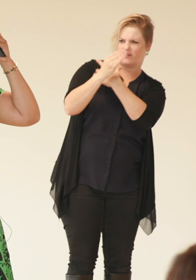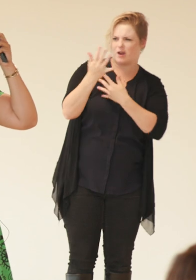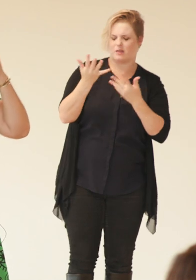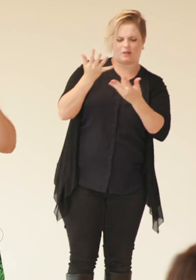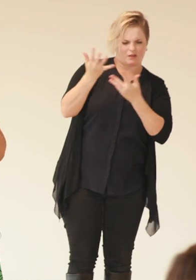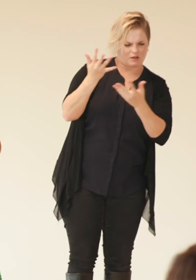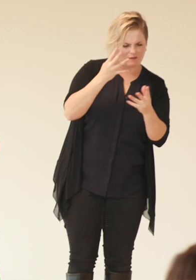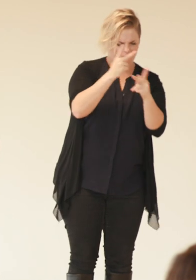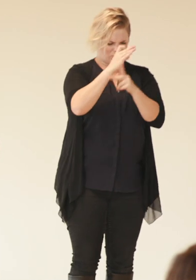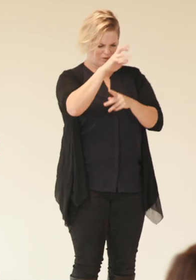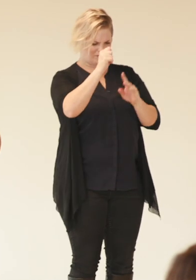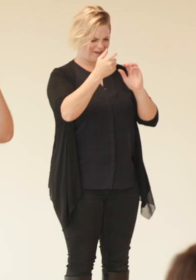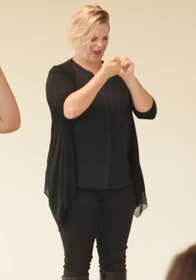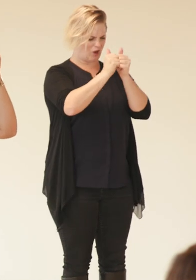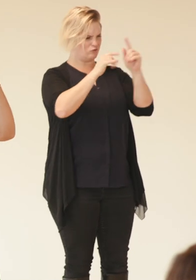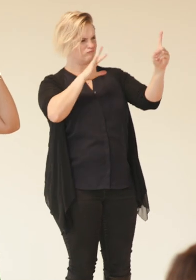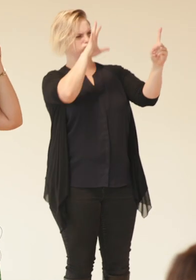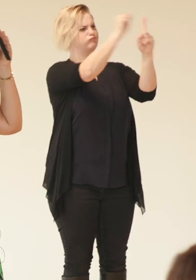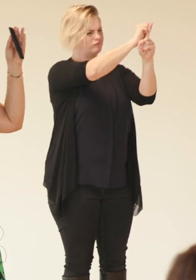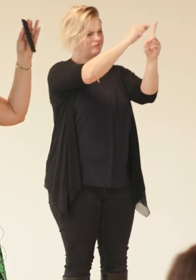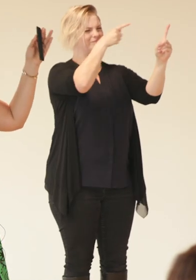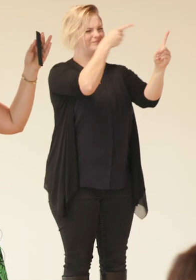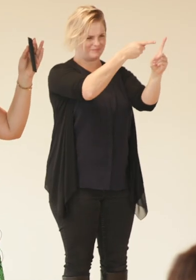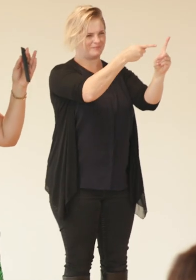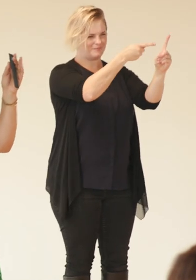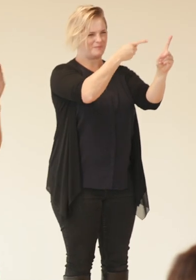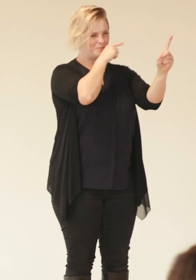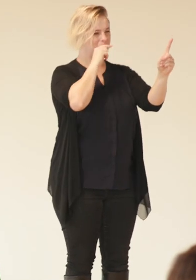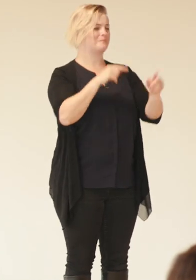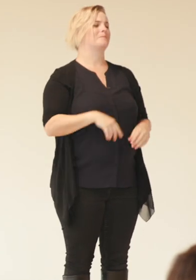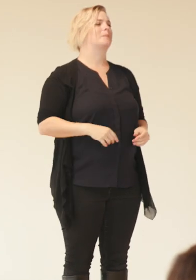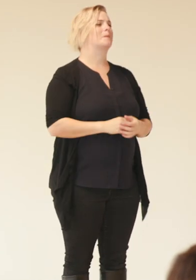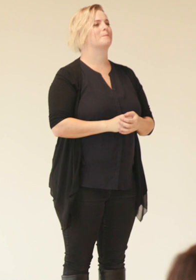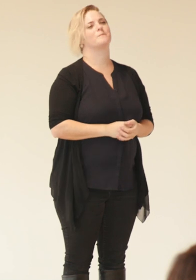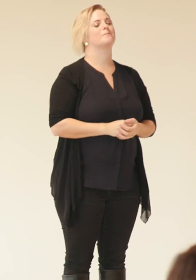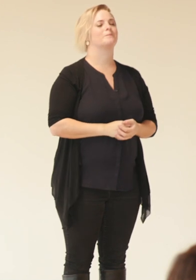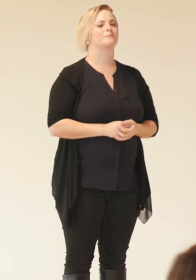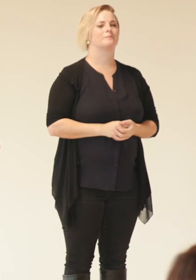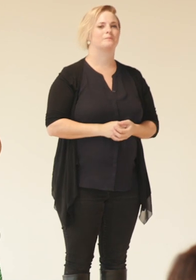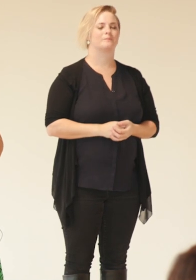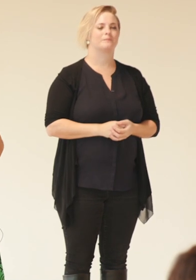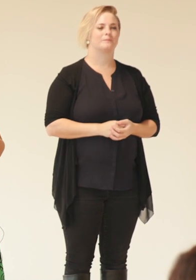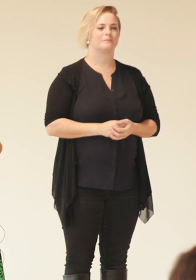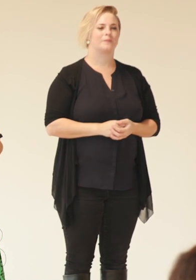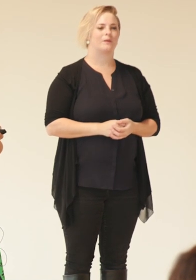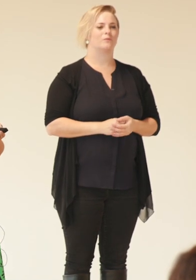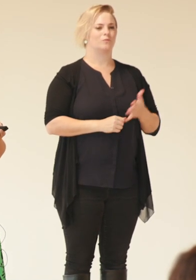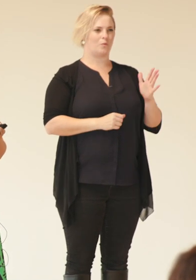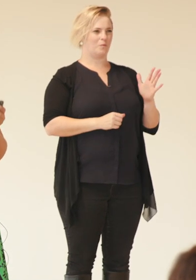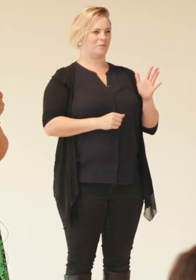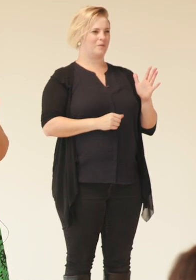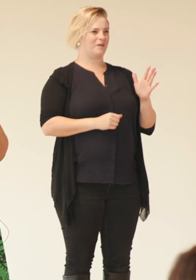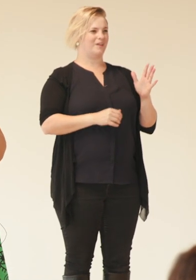to change this narrative in my head of like, oh, this is too big. And the question was, what's next?